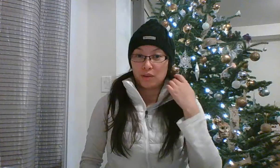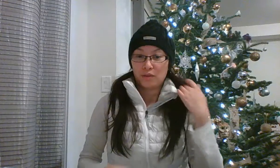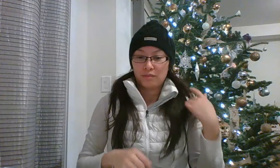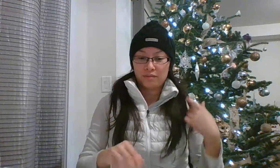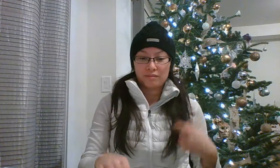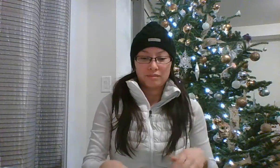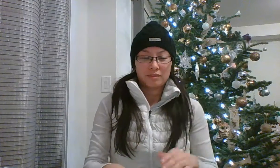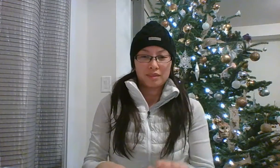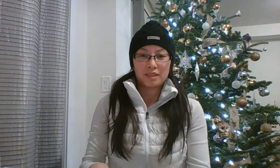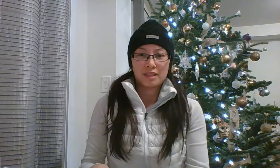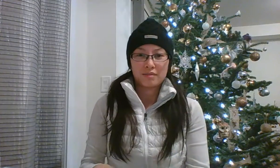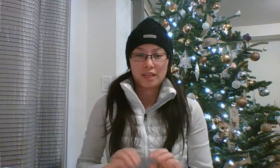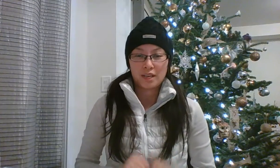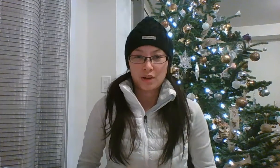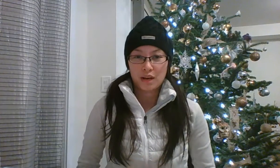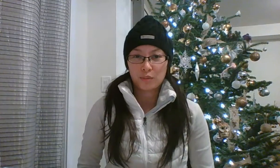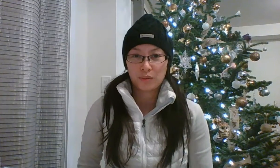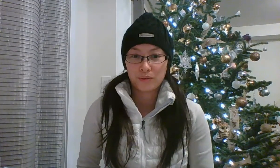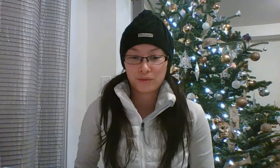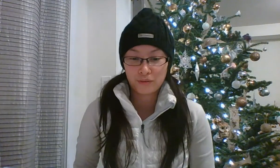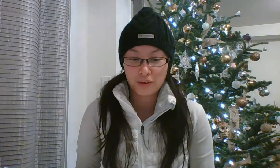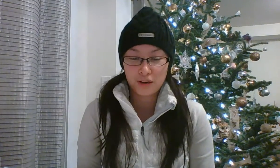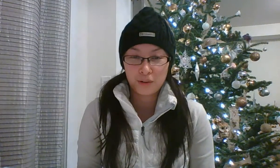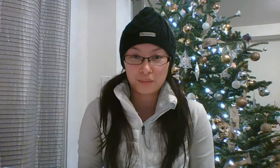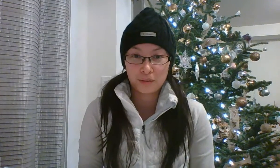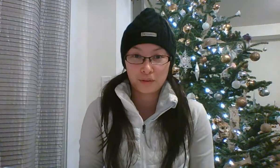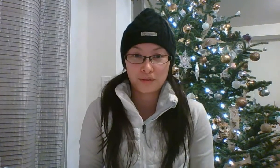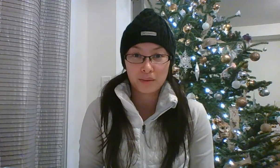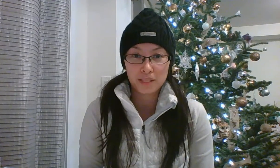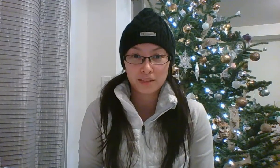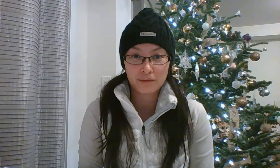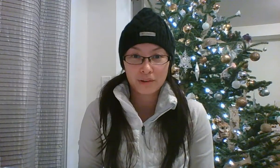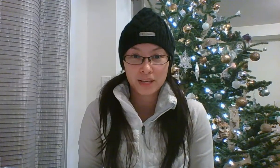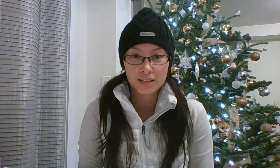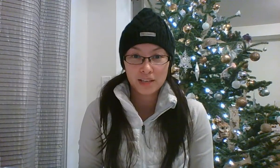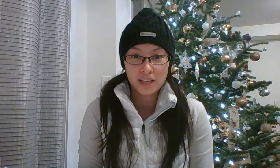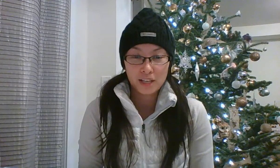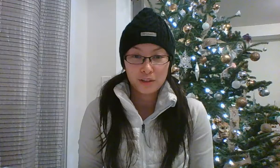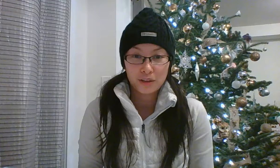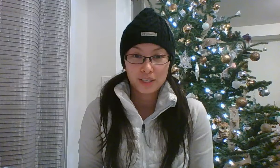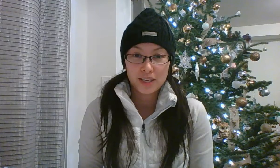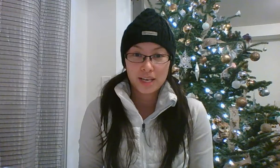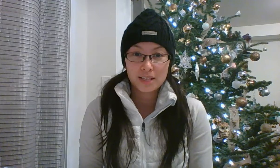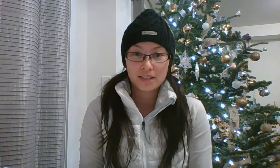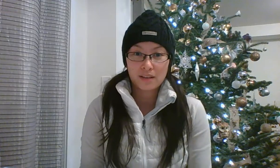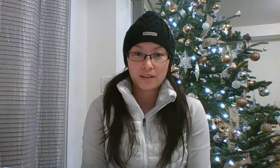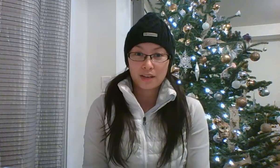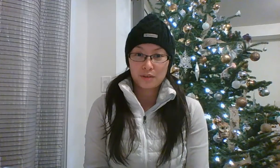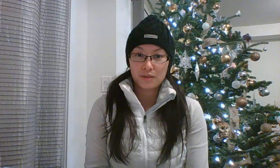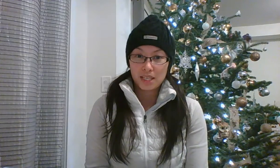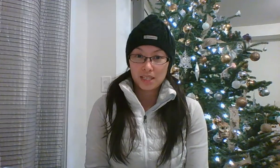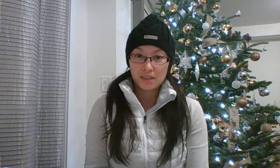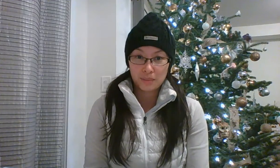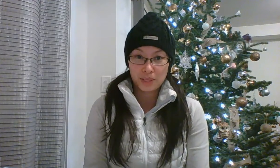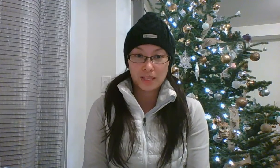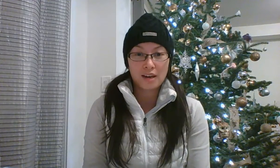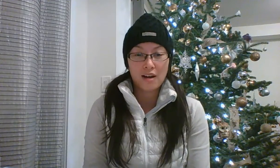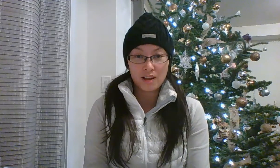Well, this video helped with your families and friends learning the ASL that you need to play the